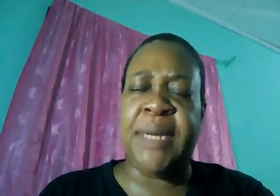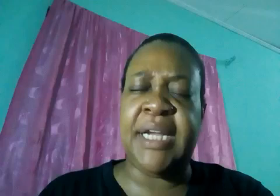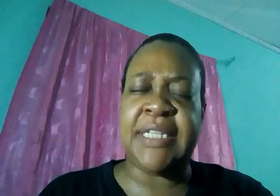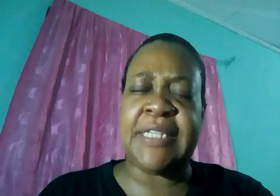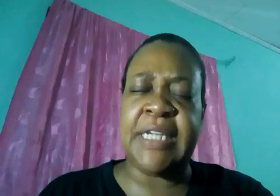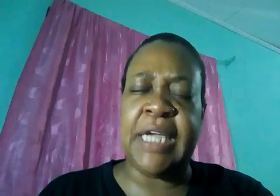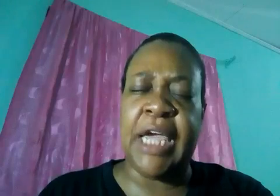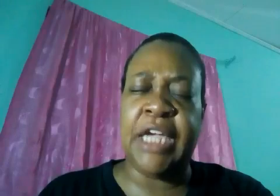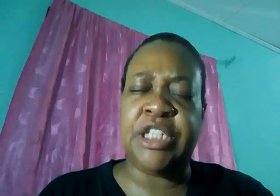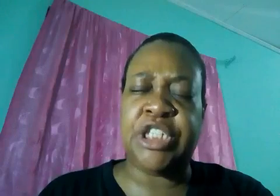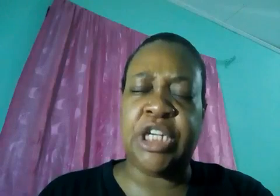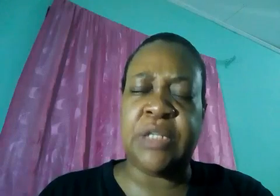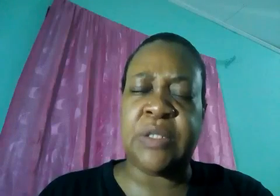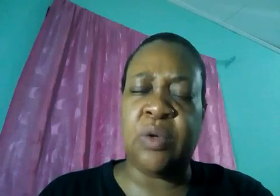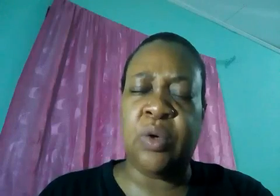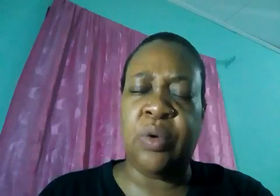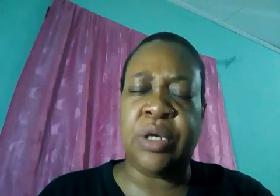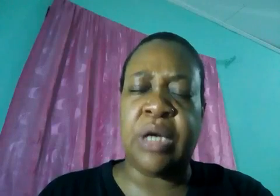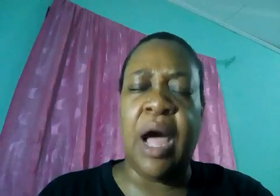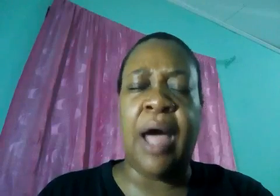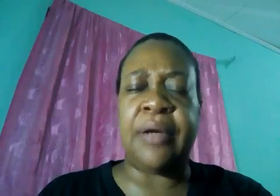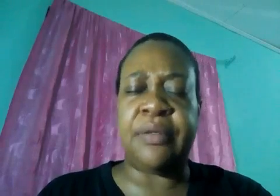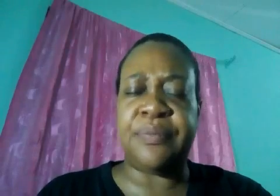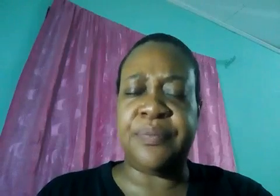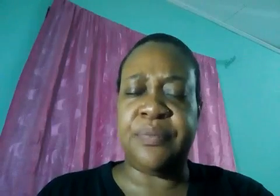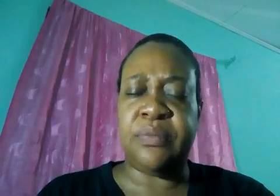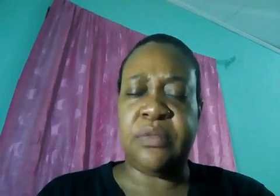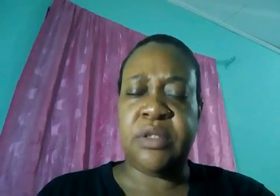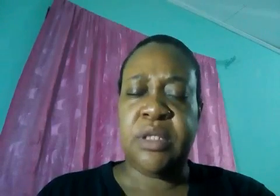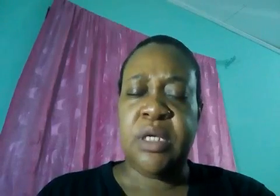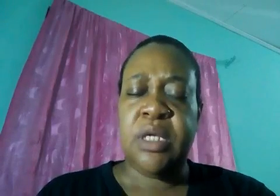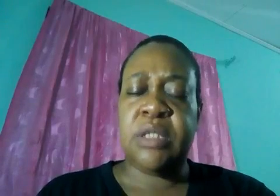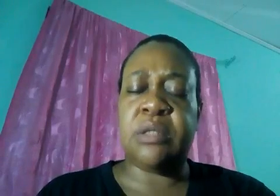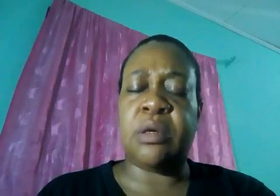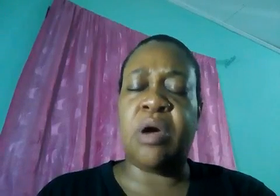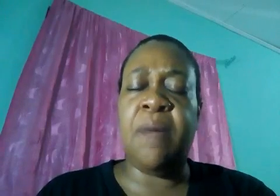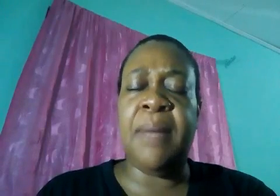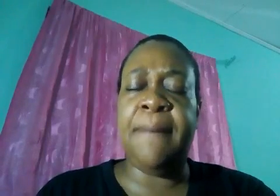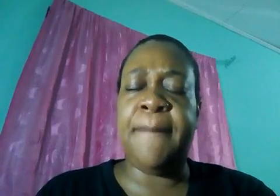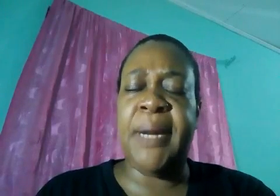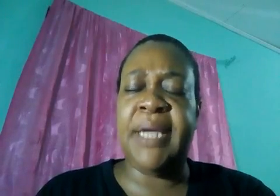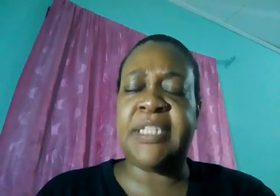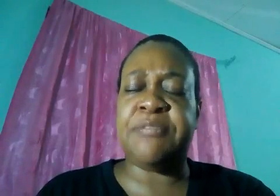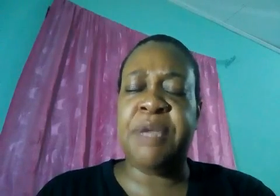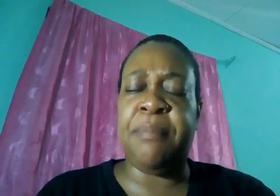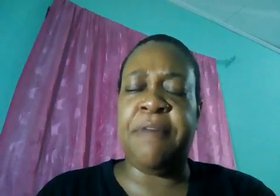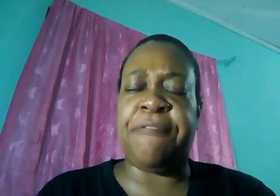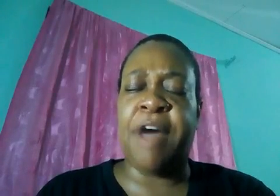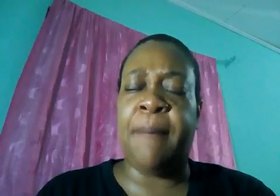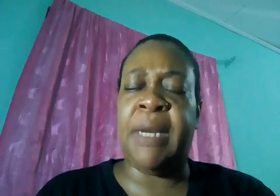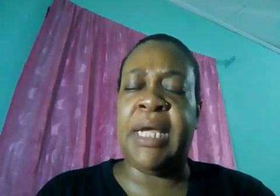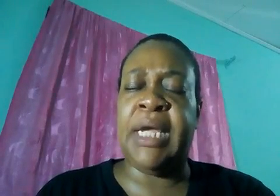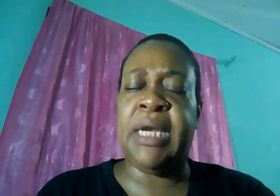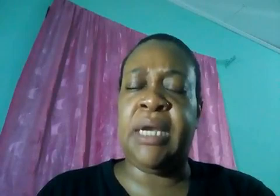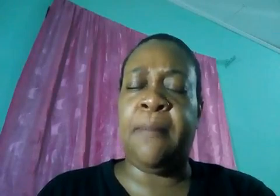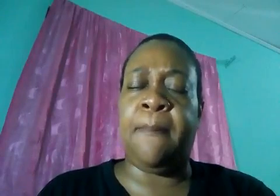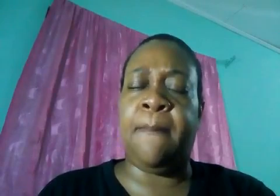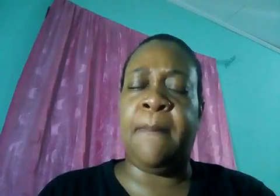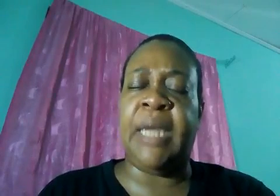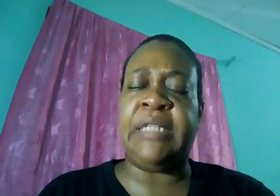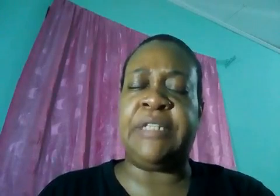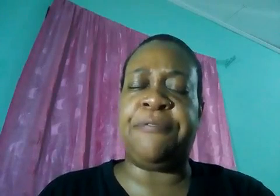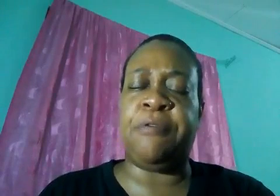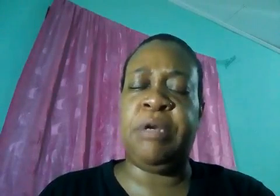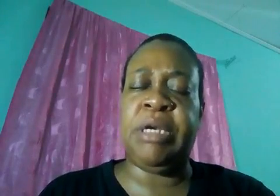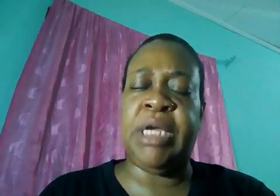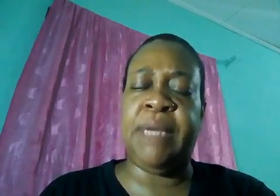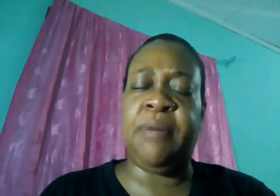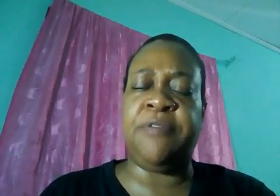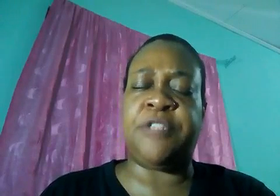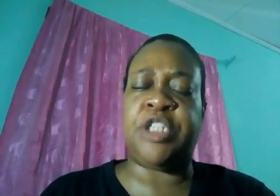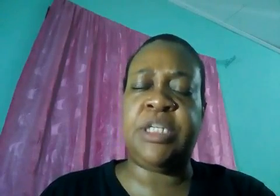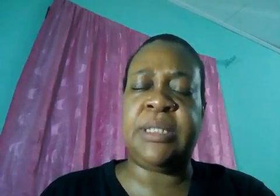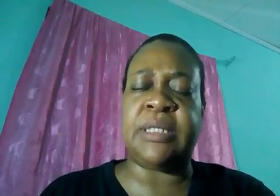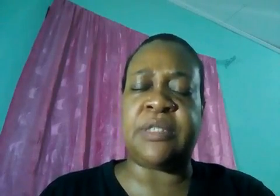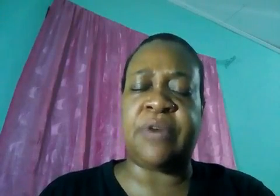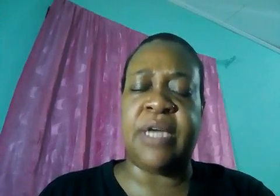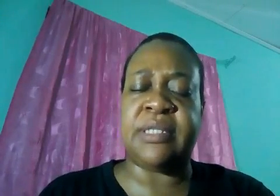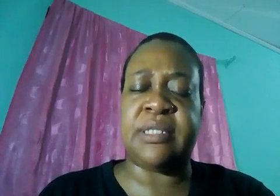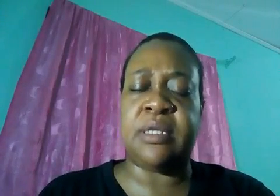blessing angels, oh Lord God, to come and bless me and my family in the mightiful name of Jesus Christ.